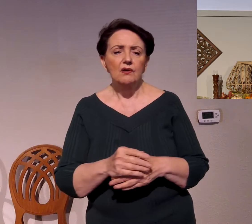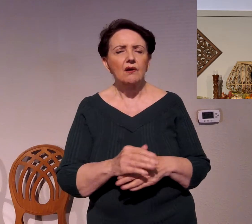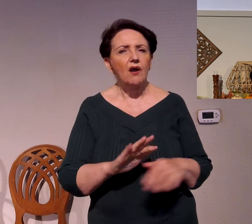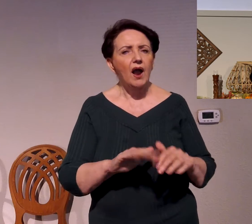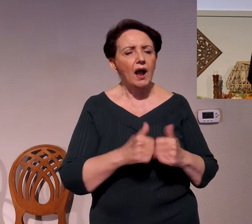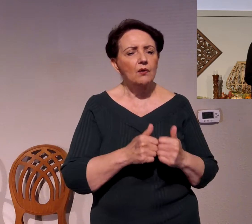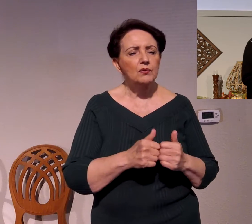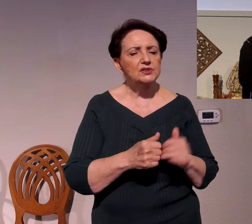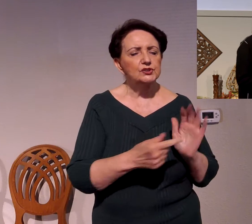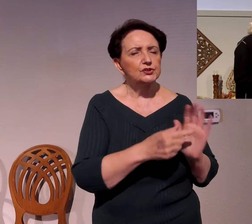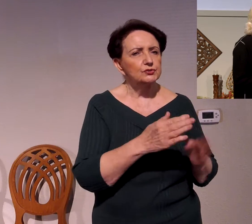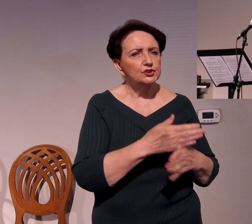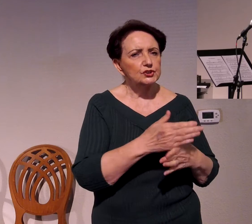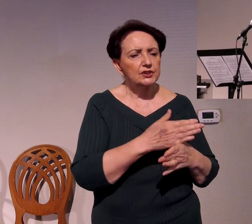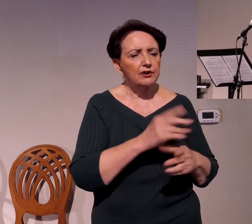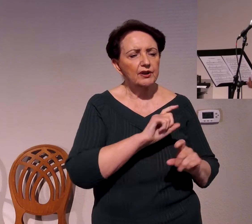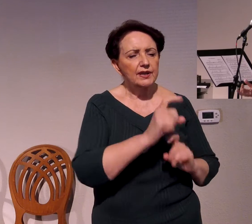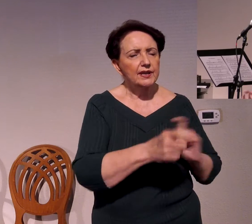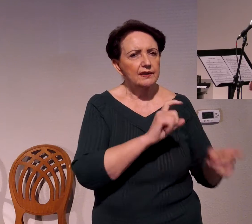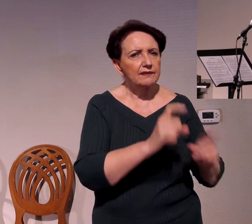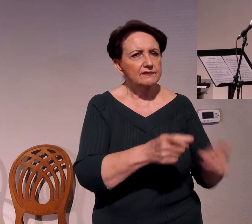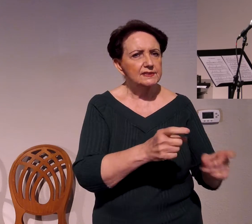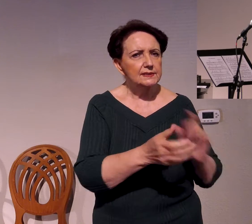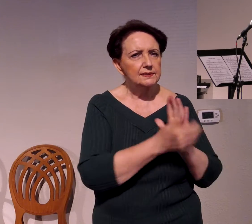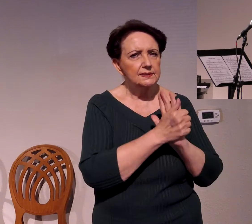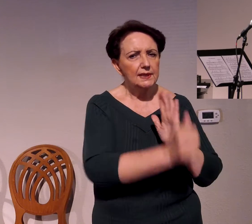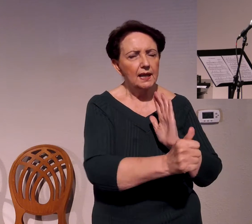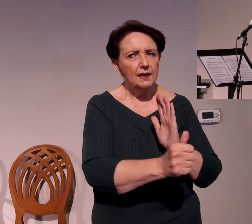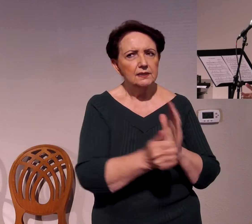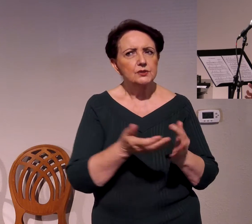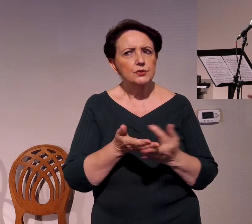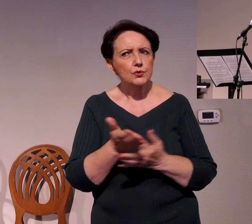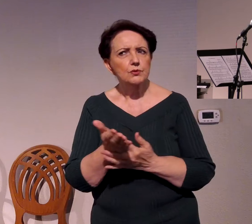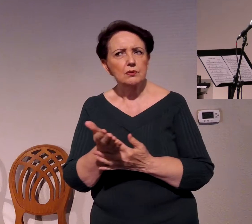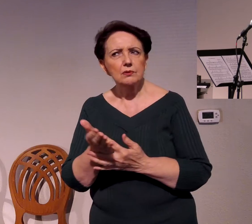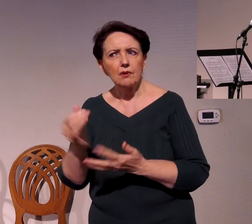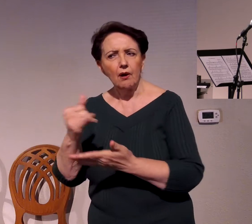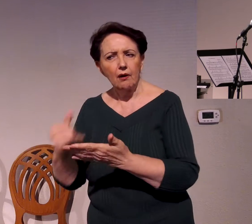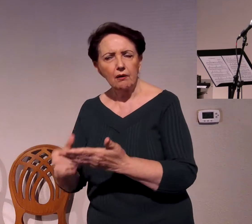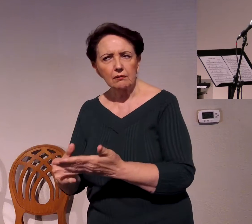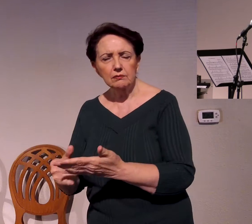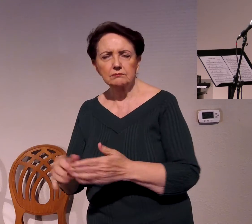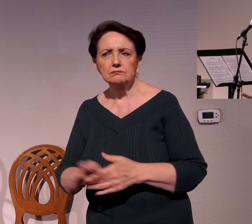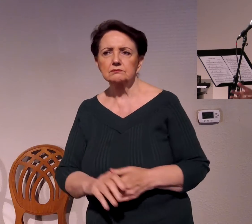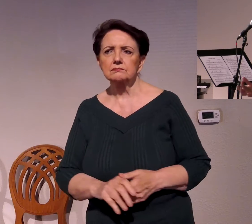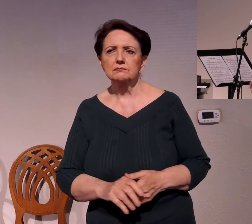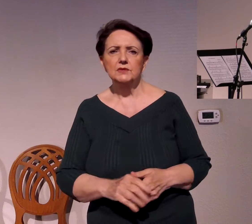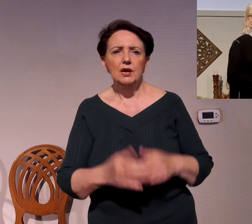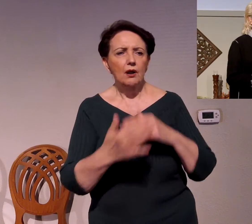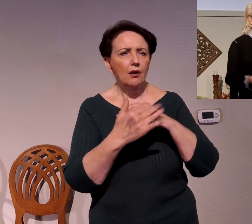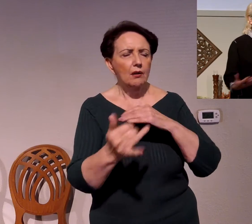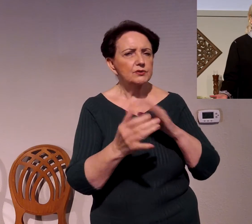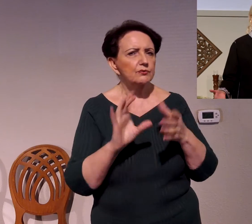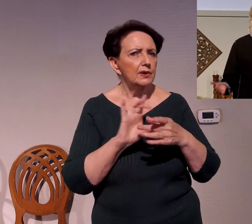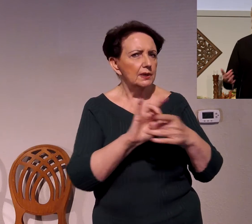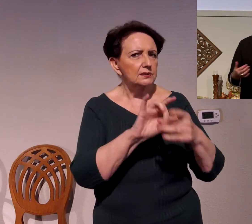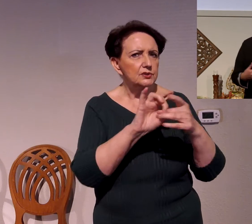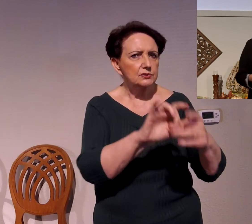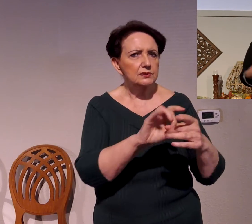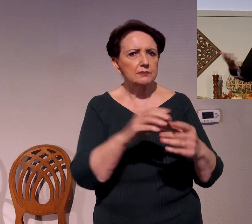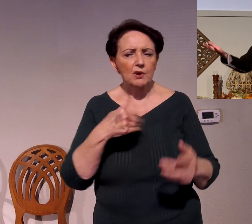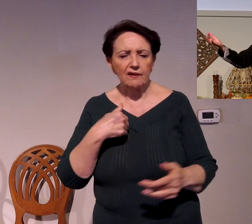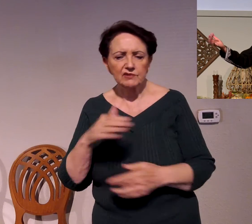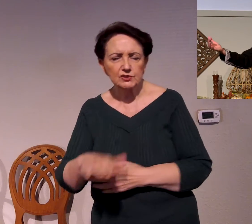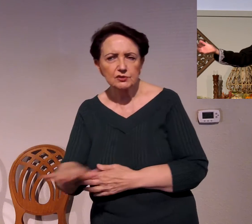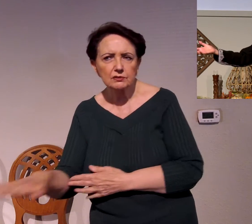sharing our gifts and talents through art. It's also a call to relationship or having children